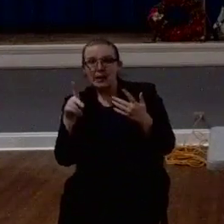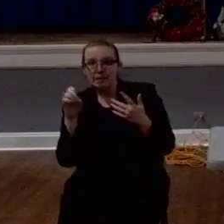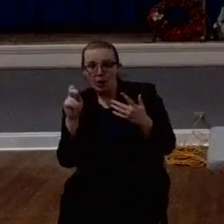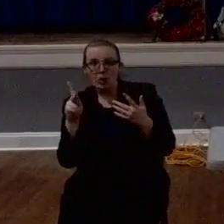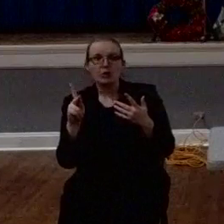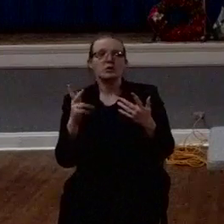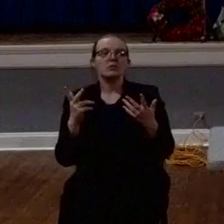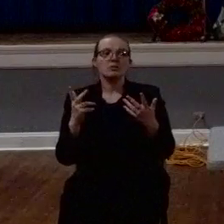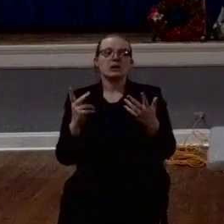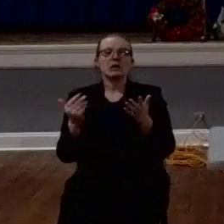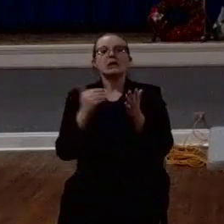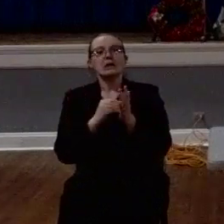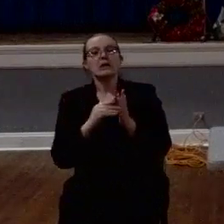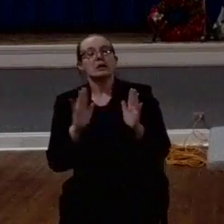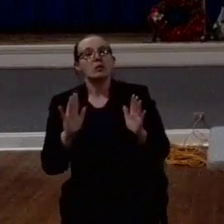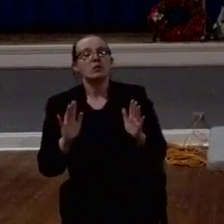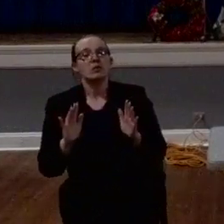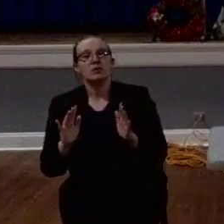so, again,